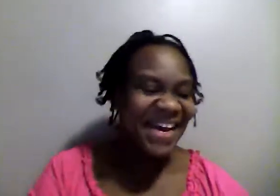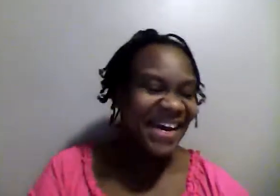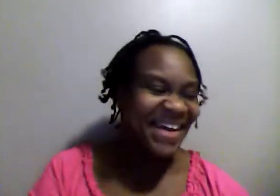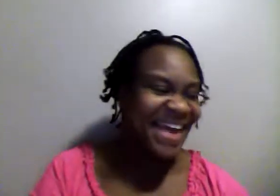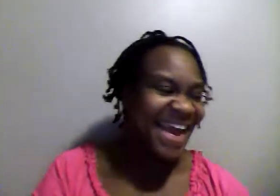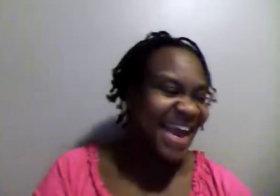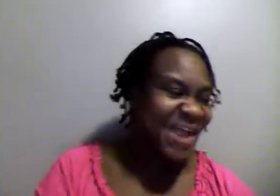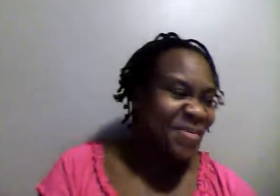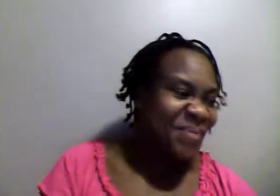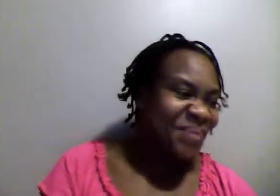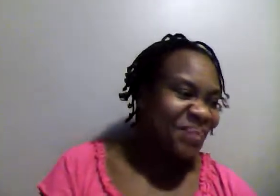Okay.